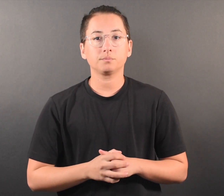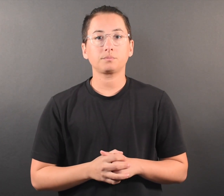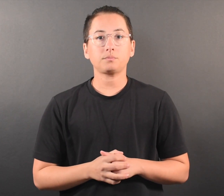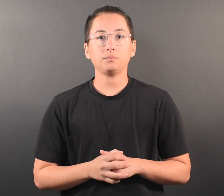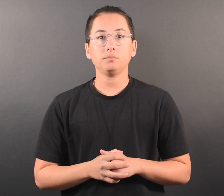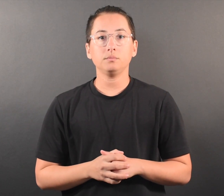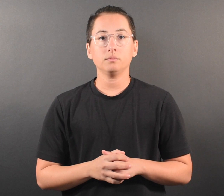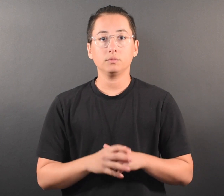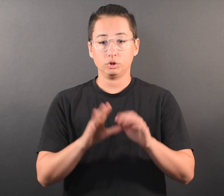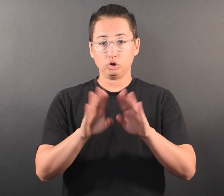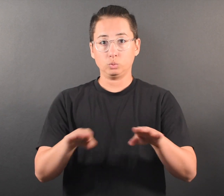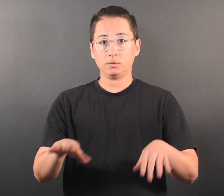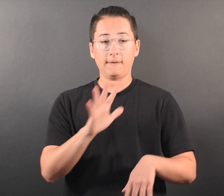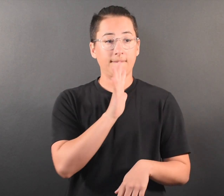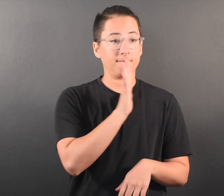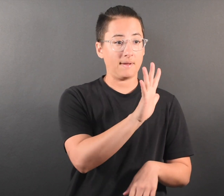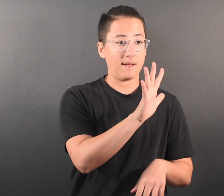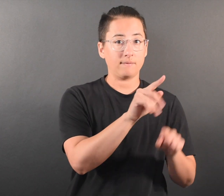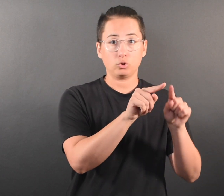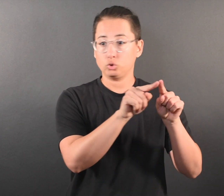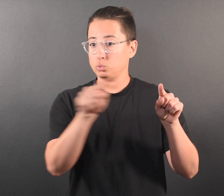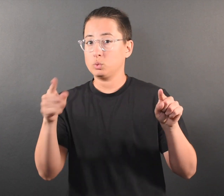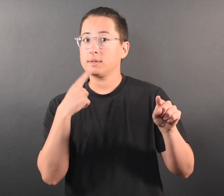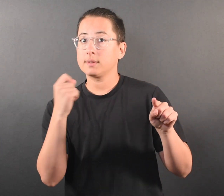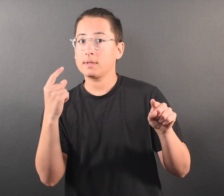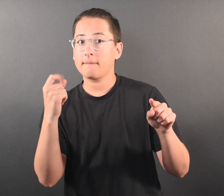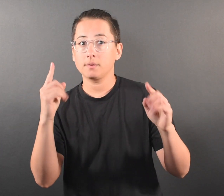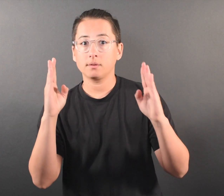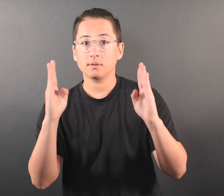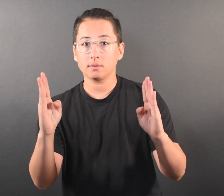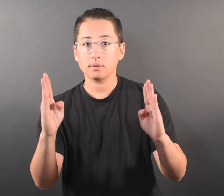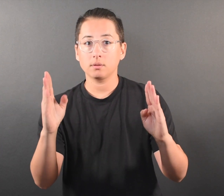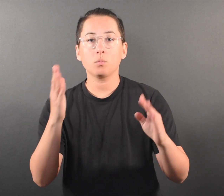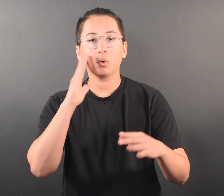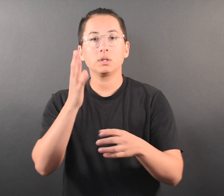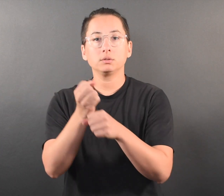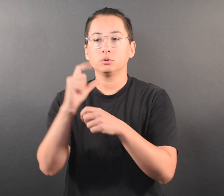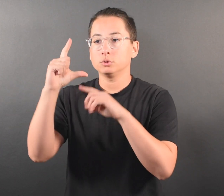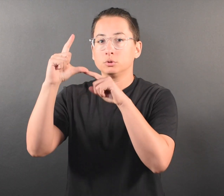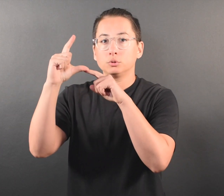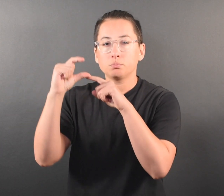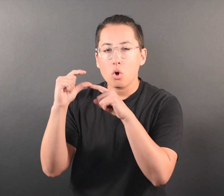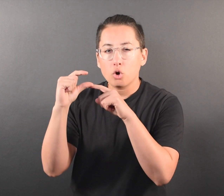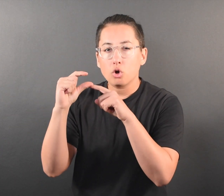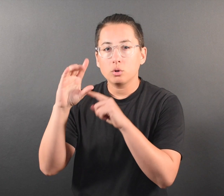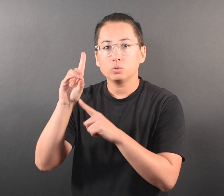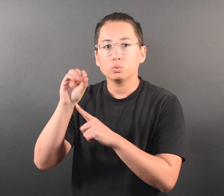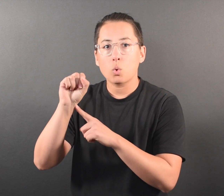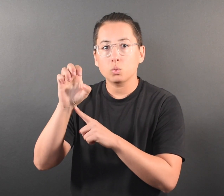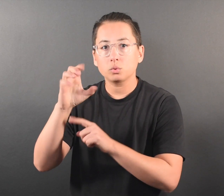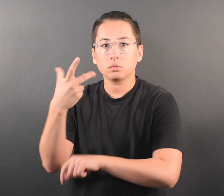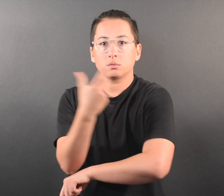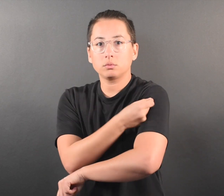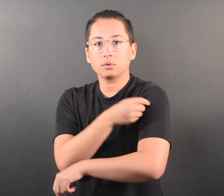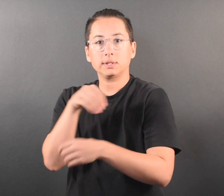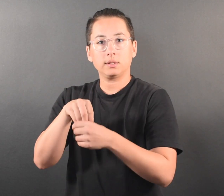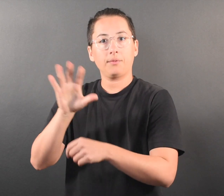Children age 5 to 11 years old can receive a smaller dose of vaccine in their booster shot than